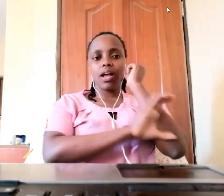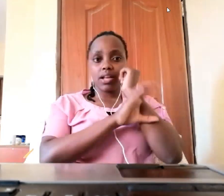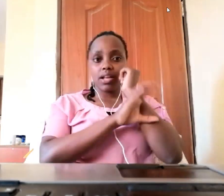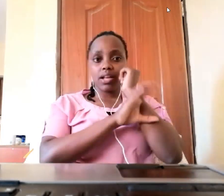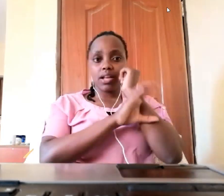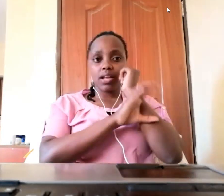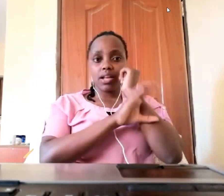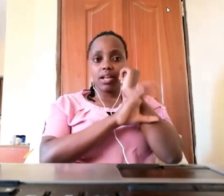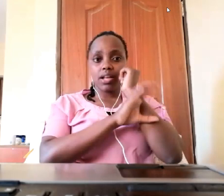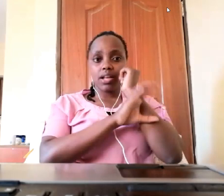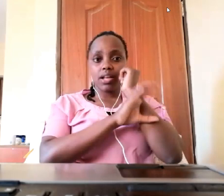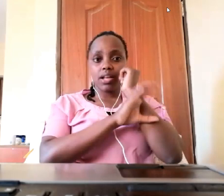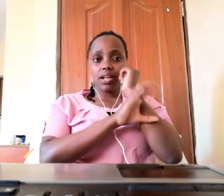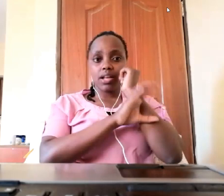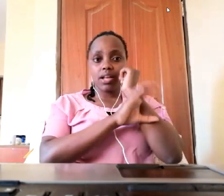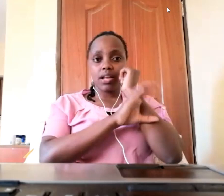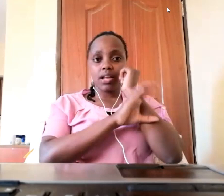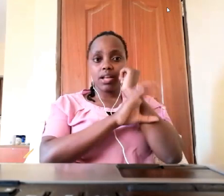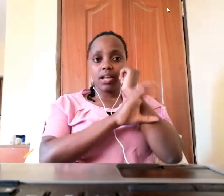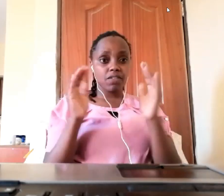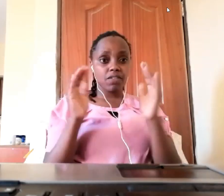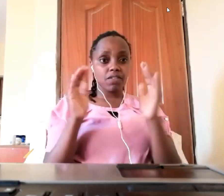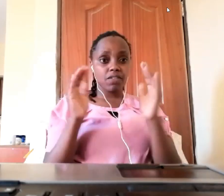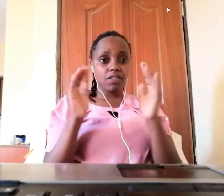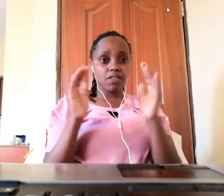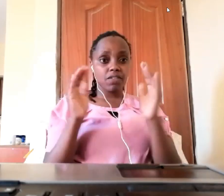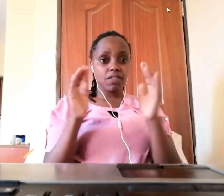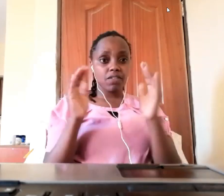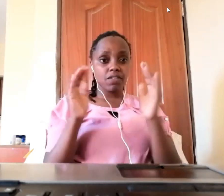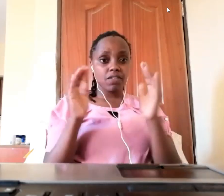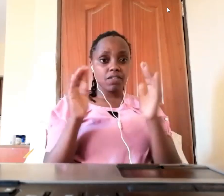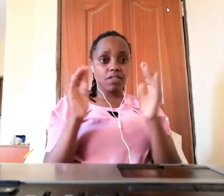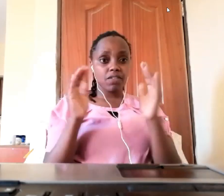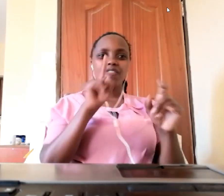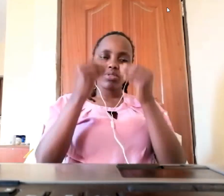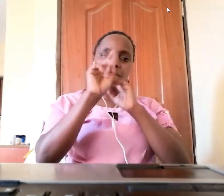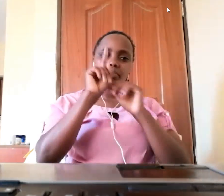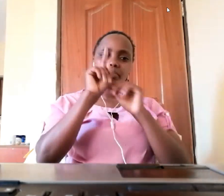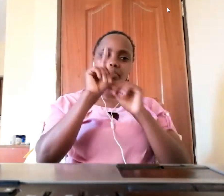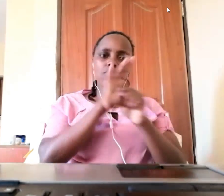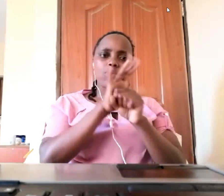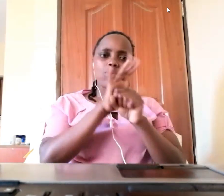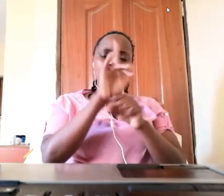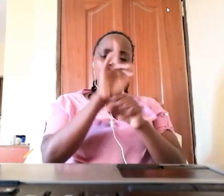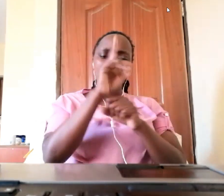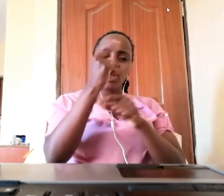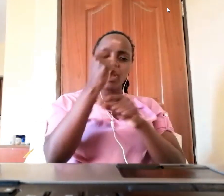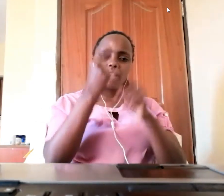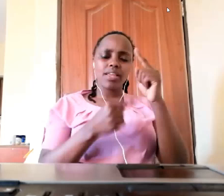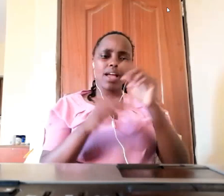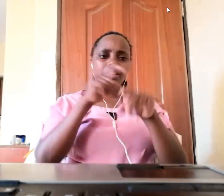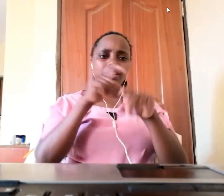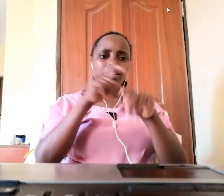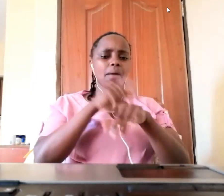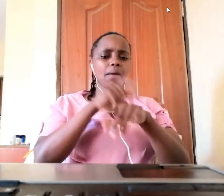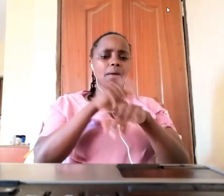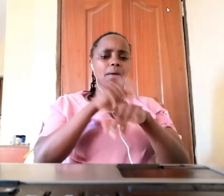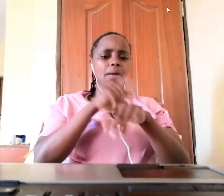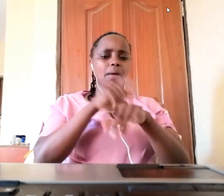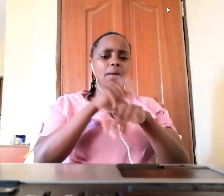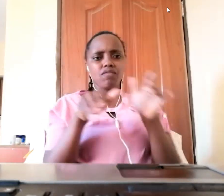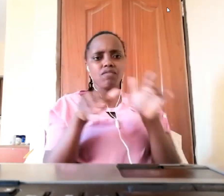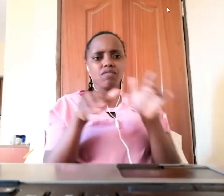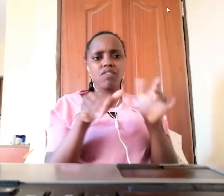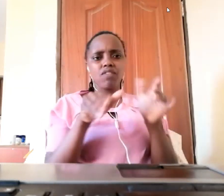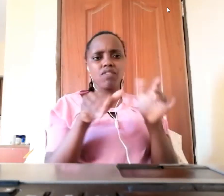basically, in these forums where we have engaged. And they have even promised to submit the report in 1 year's time. So there are a number of